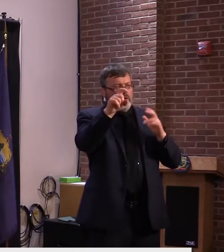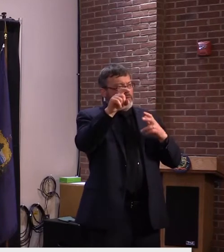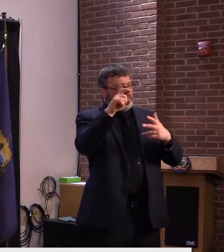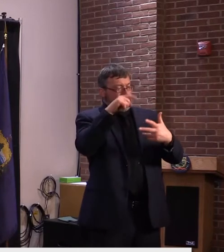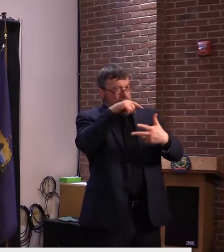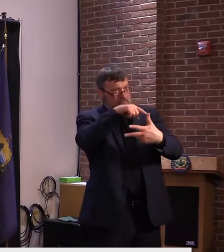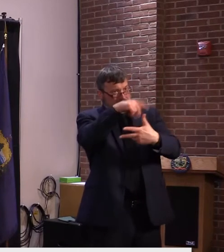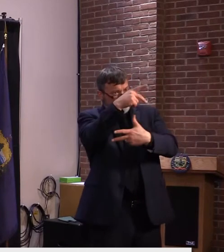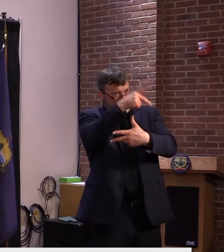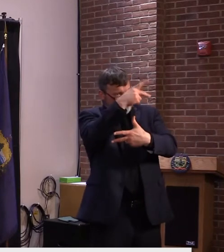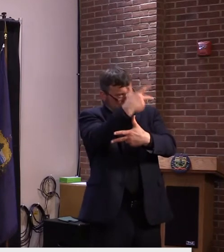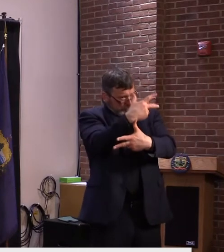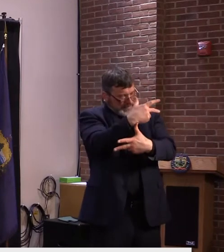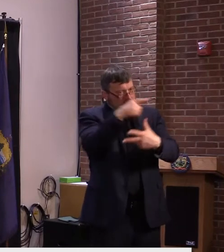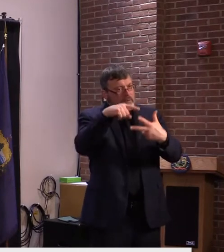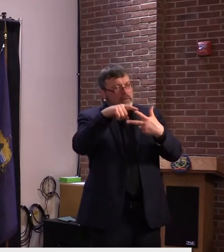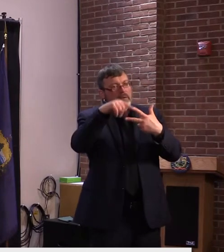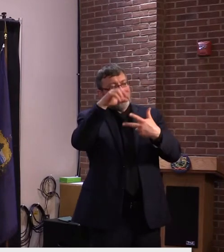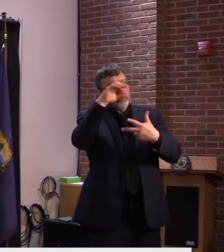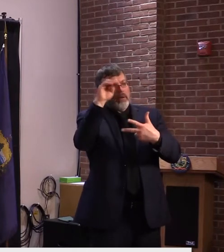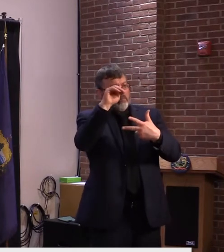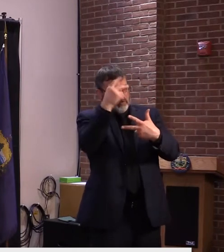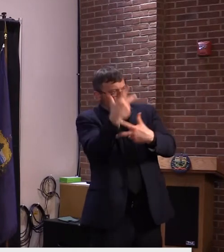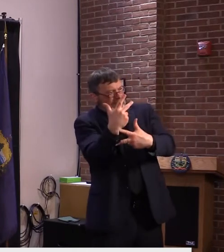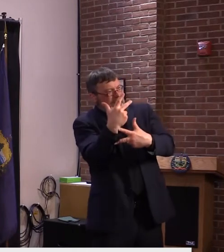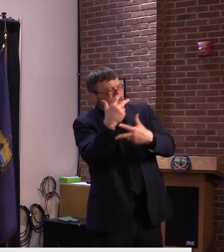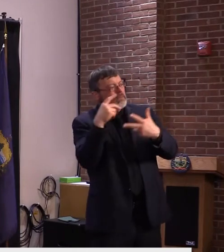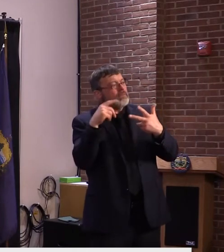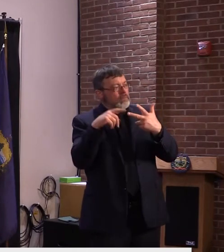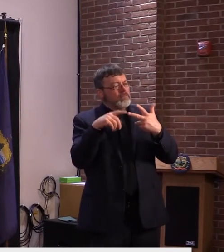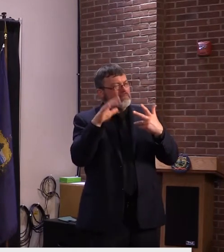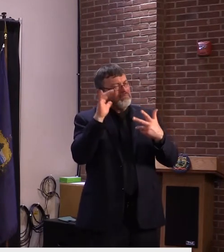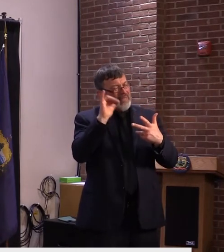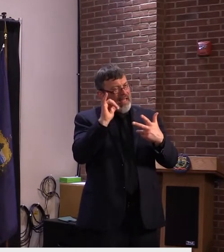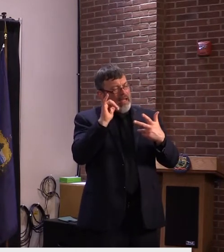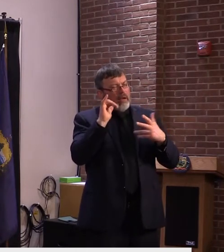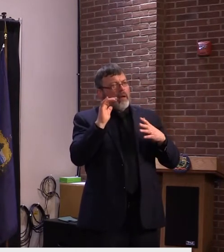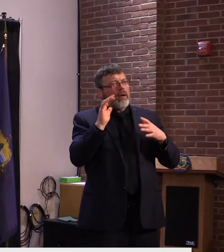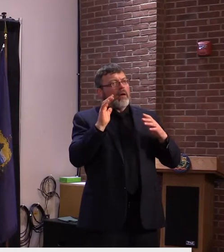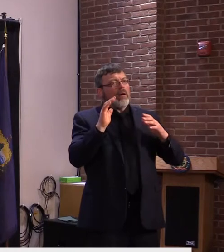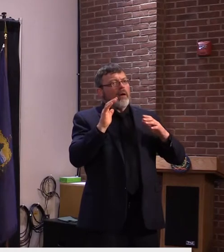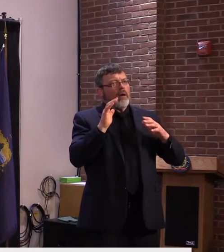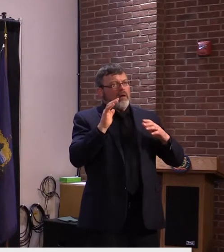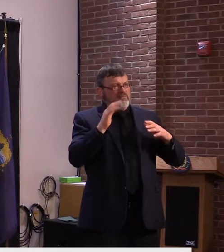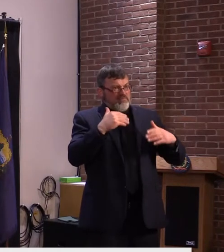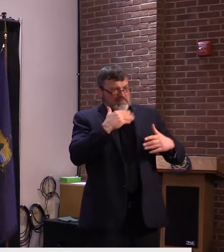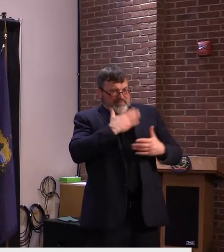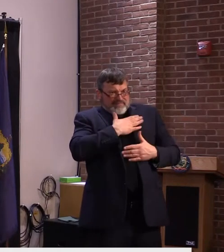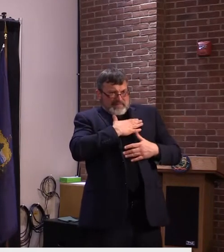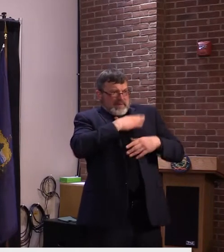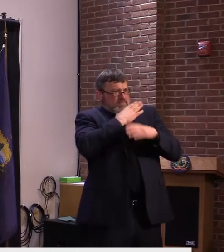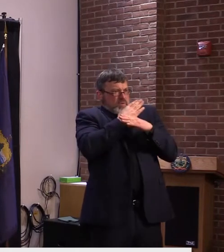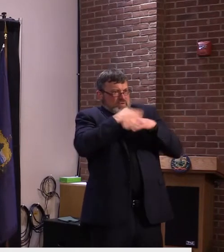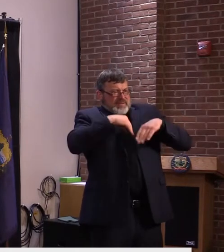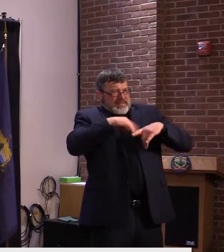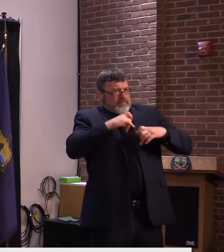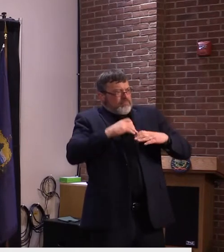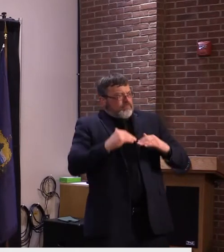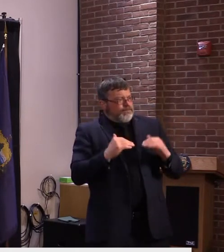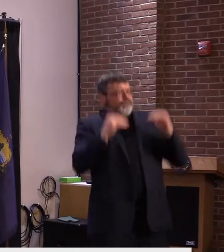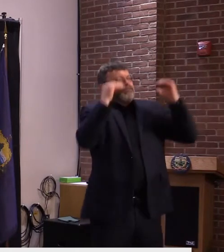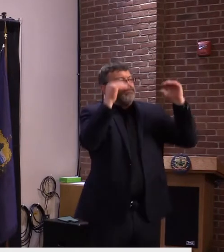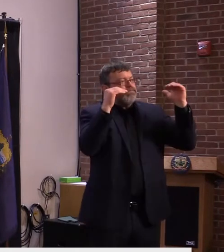immune status up to speed with something we'd never vaccinated anybody against before, and people didn't really even